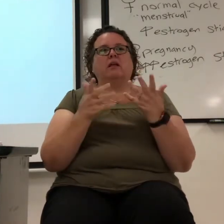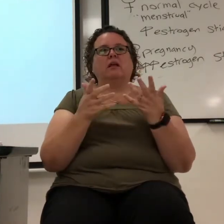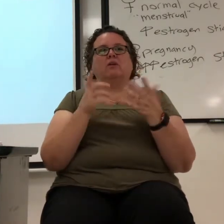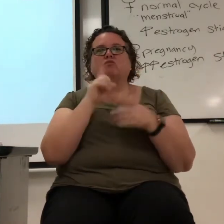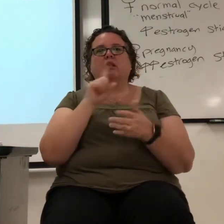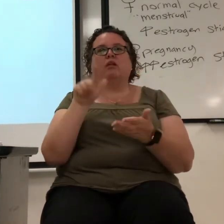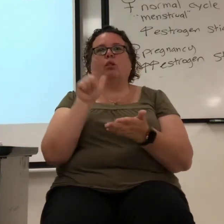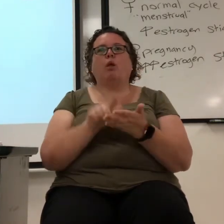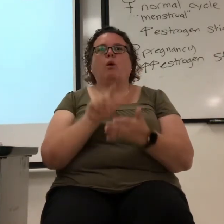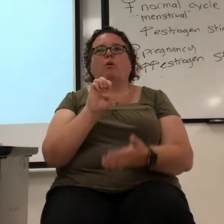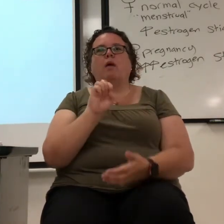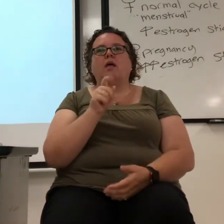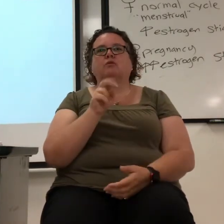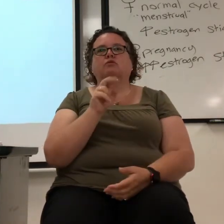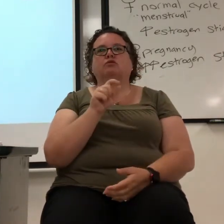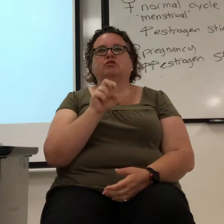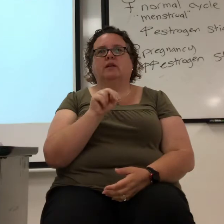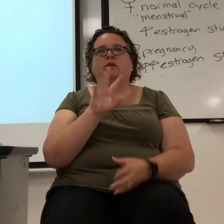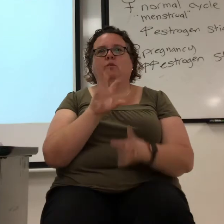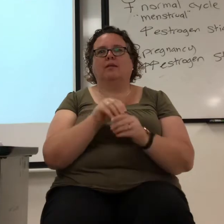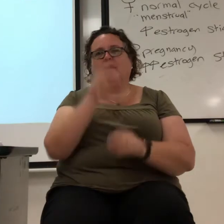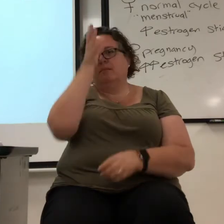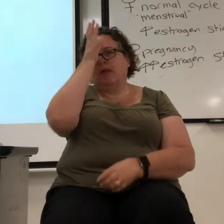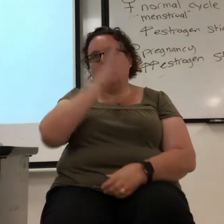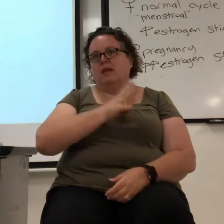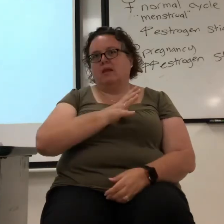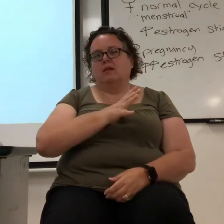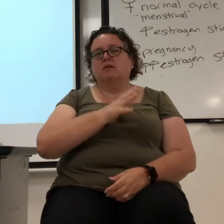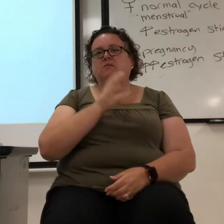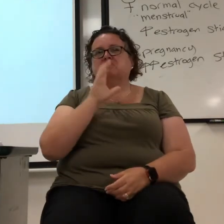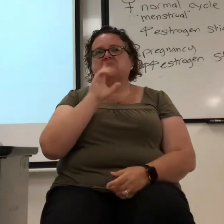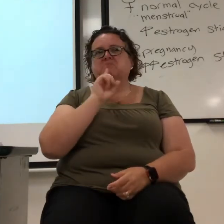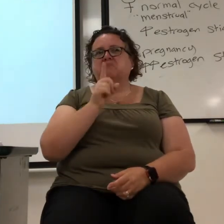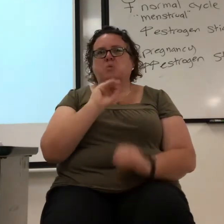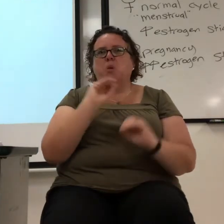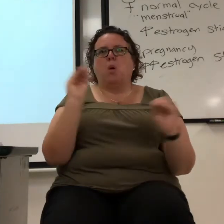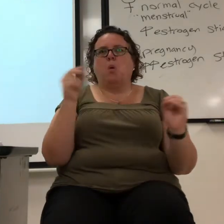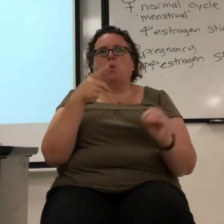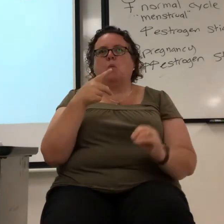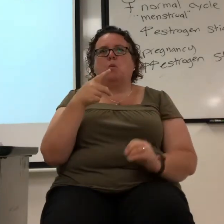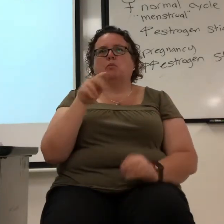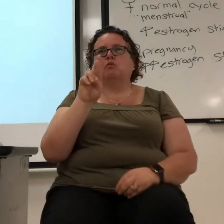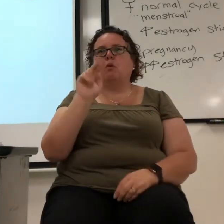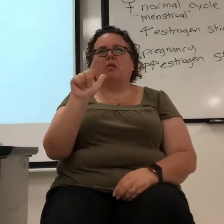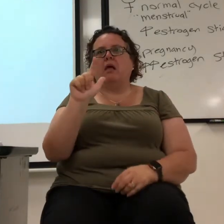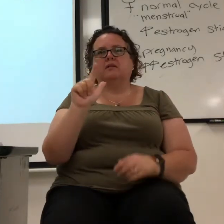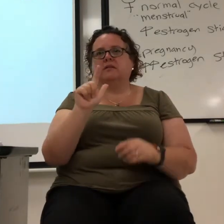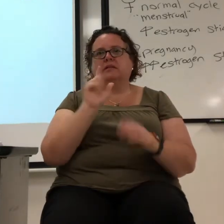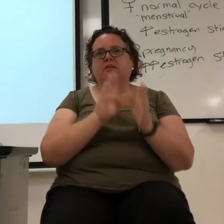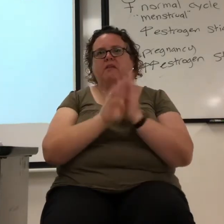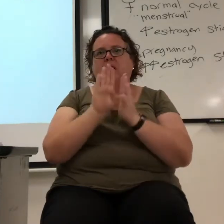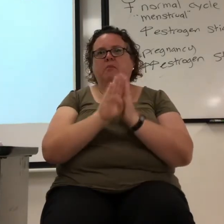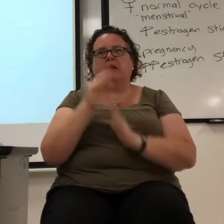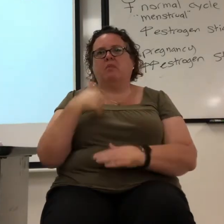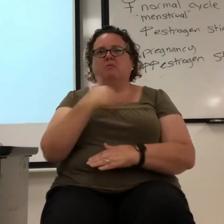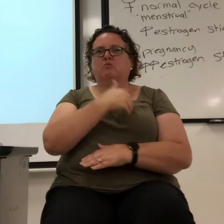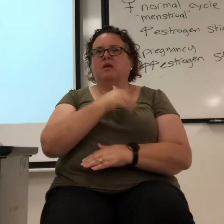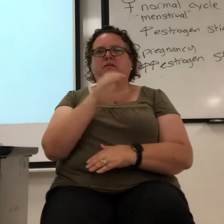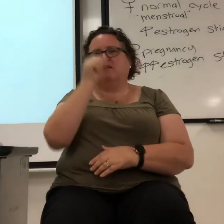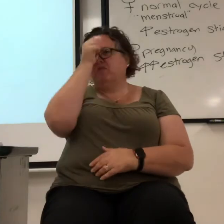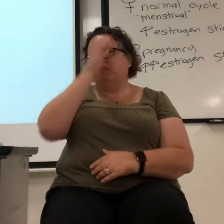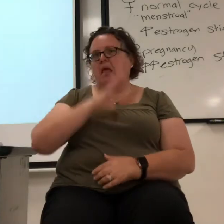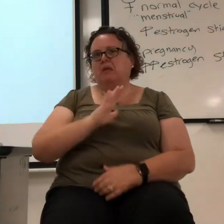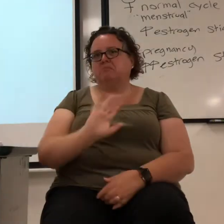very low estrogens in males, and so there's no prolactin development of the breast in males.